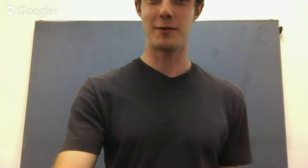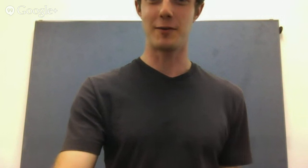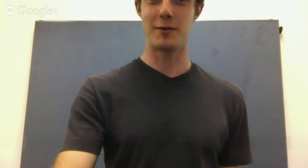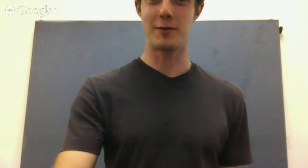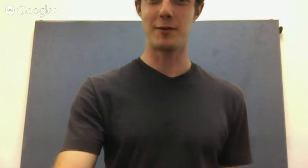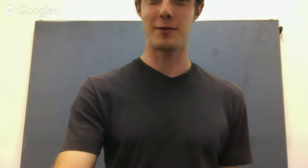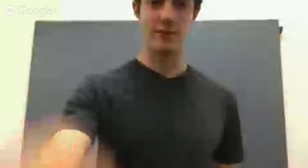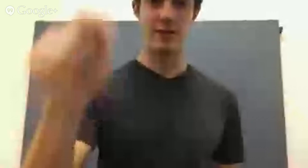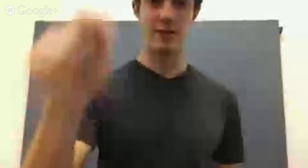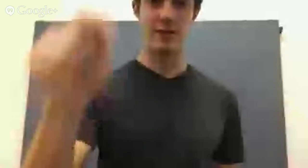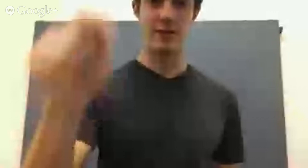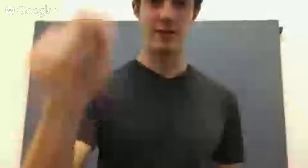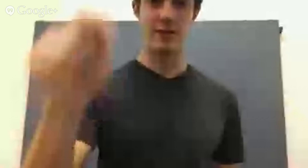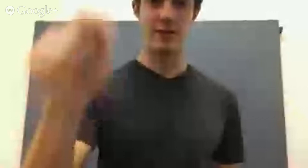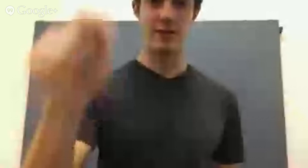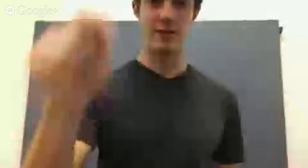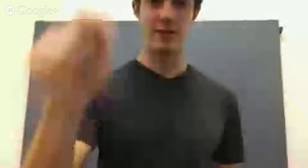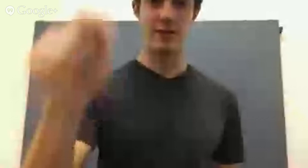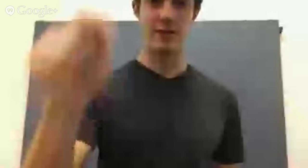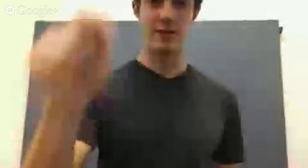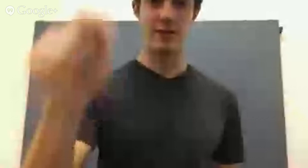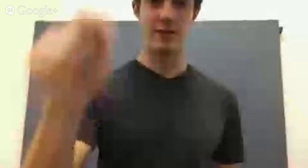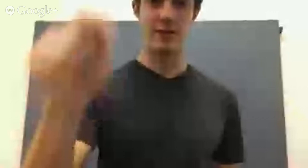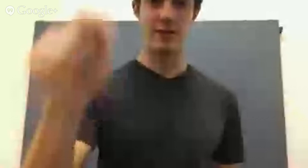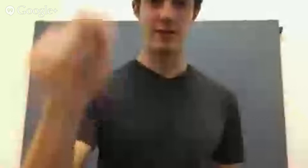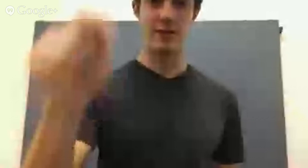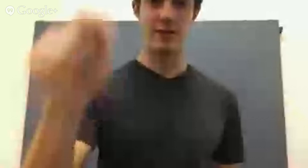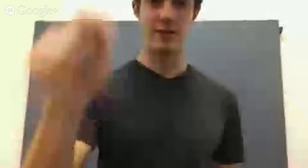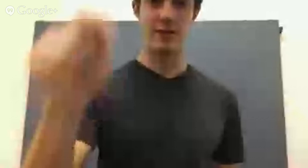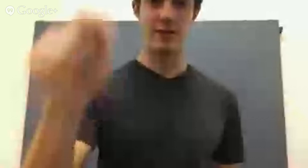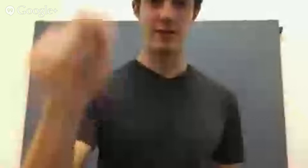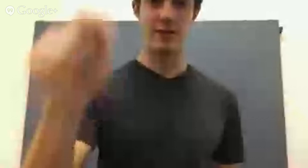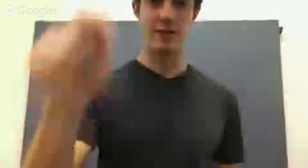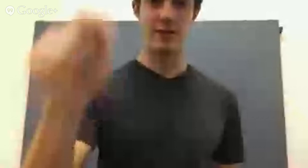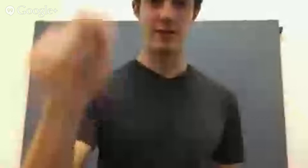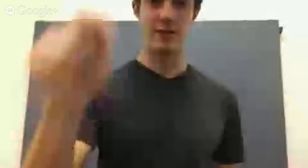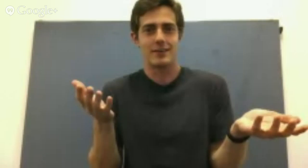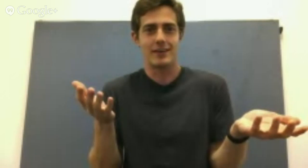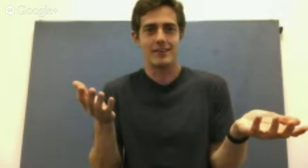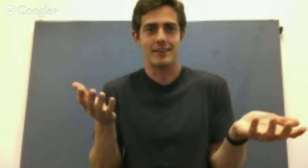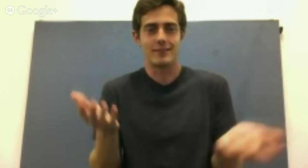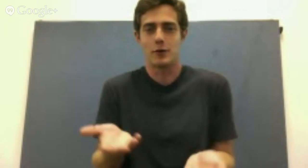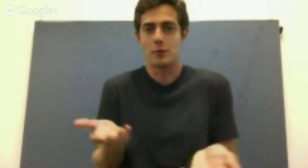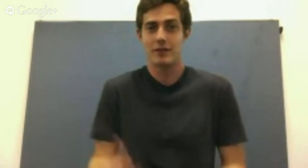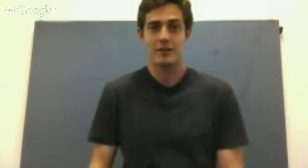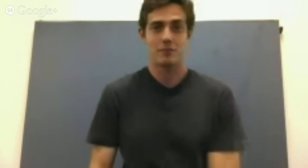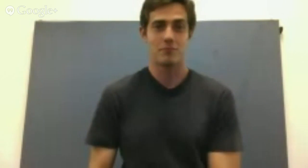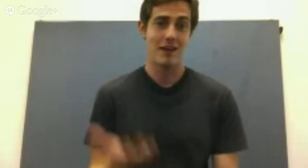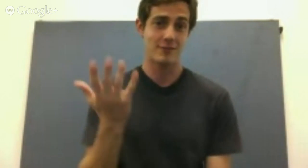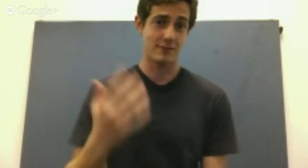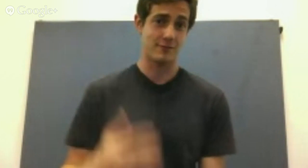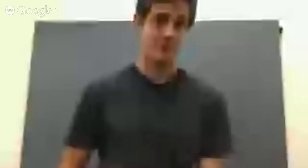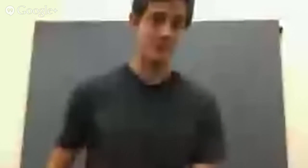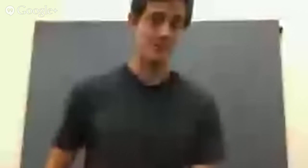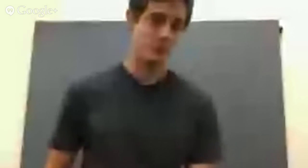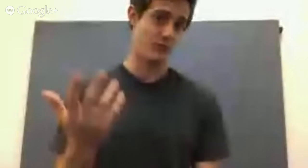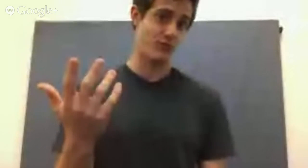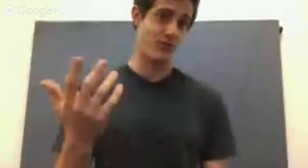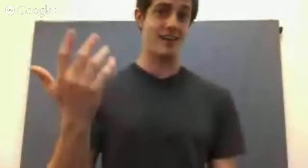Okay. Right. One time is enough. Hey, it didn't take me off the live cast or give me a ding or anything. So apparently Manchester is fine.